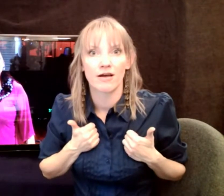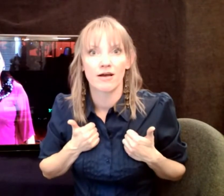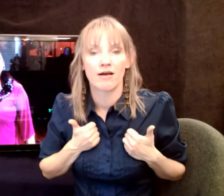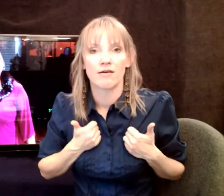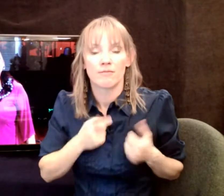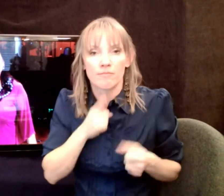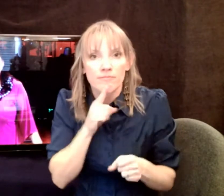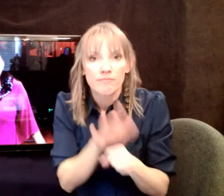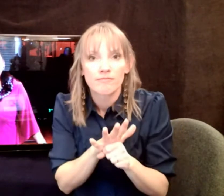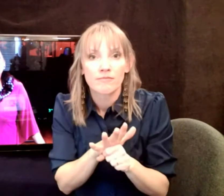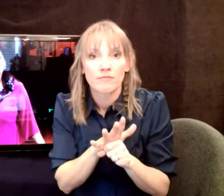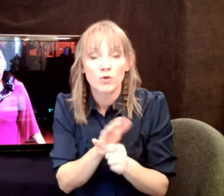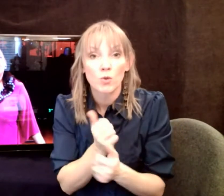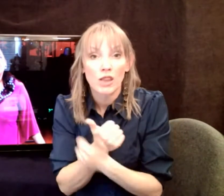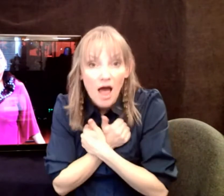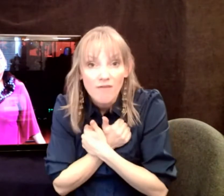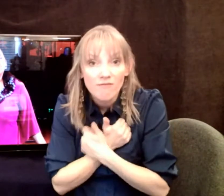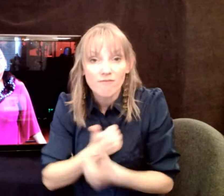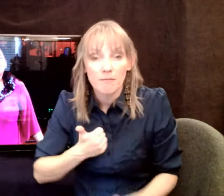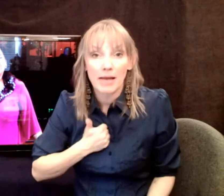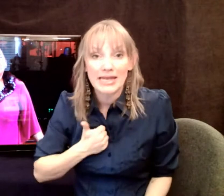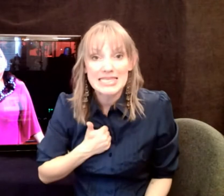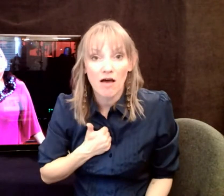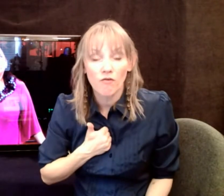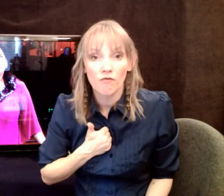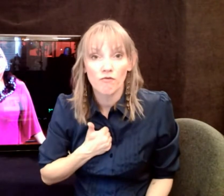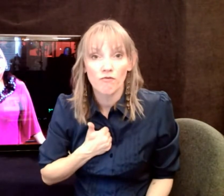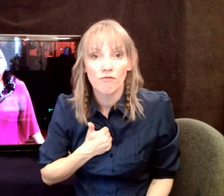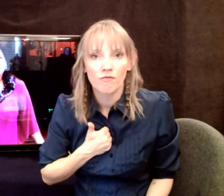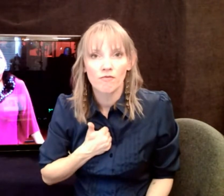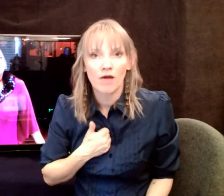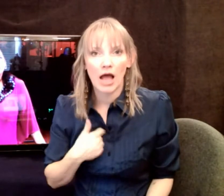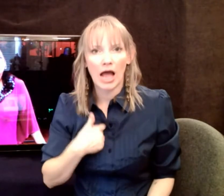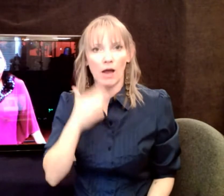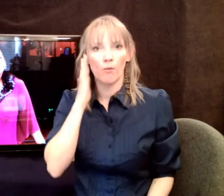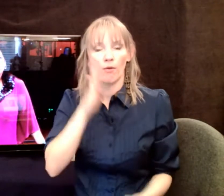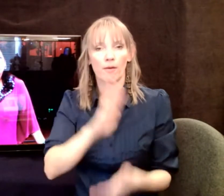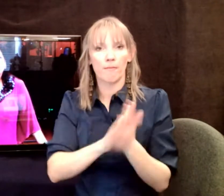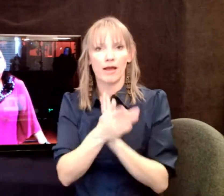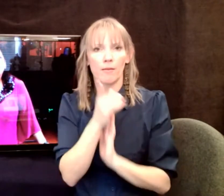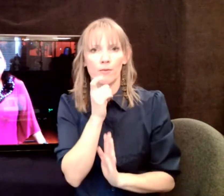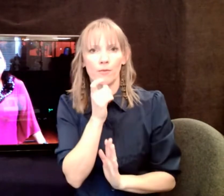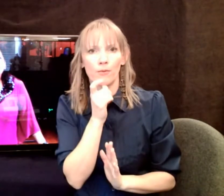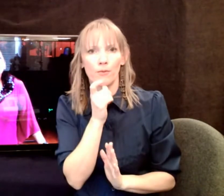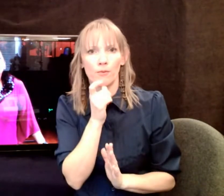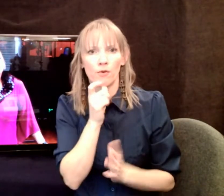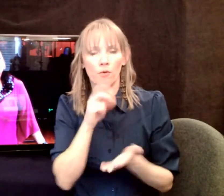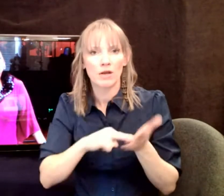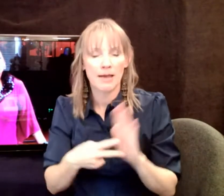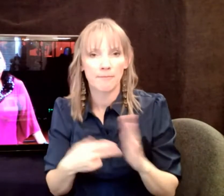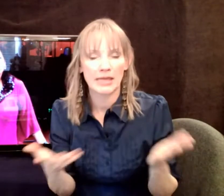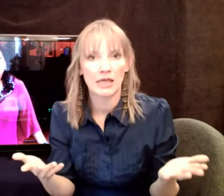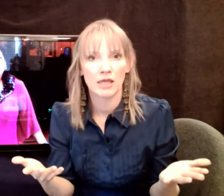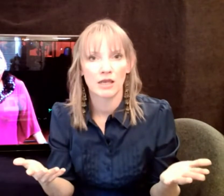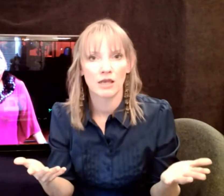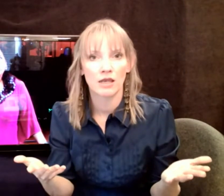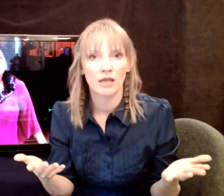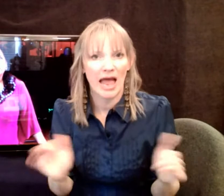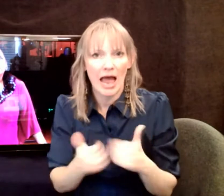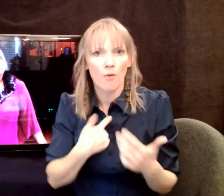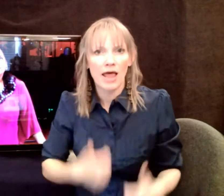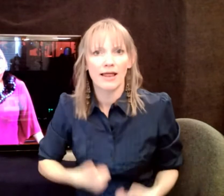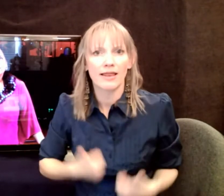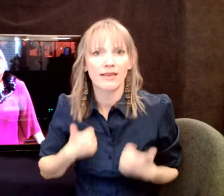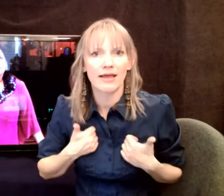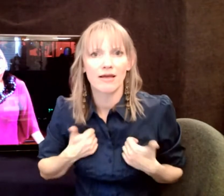resolved to loving myself? Who would I be? What could that mean? How would I